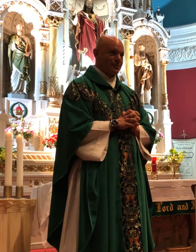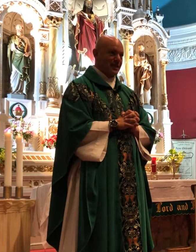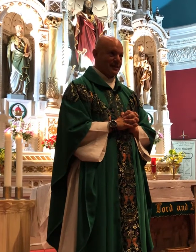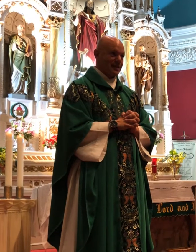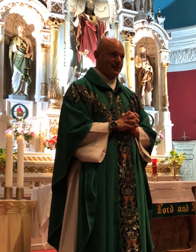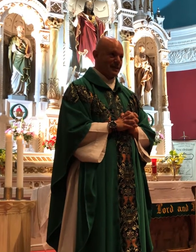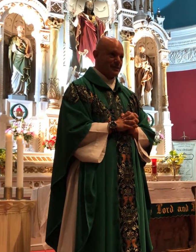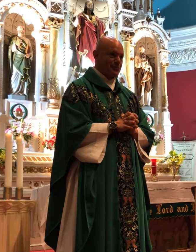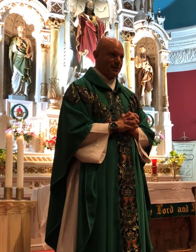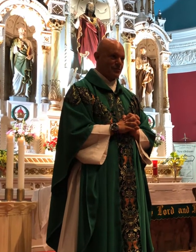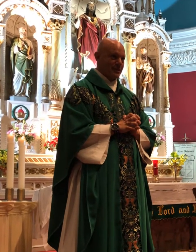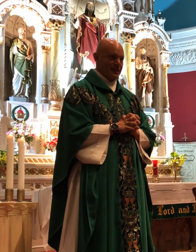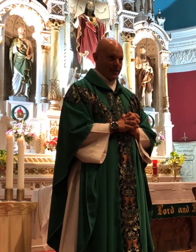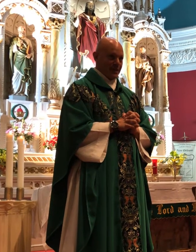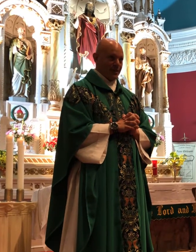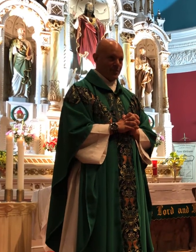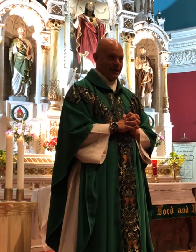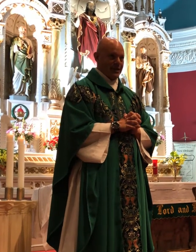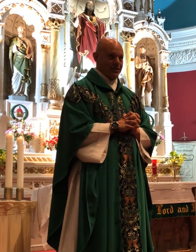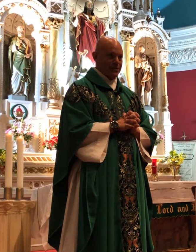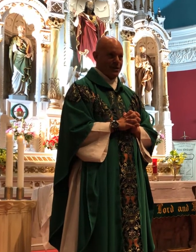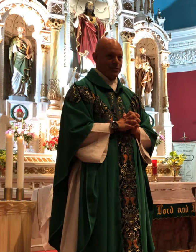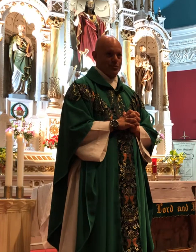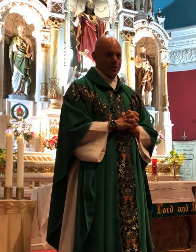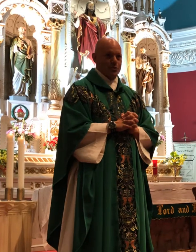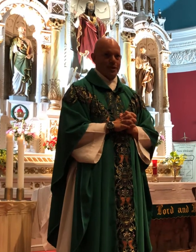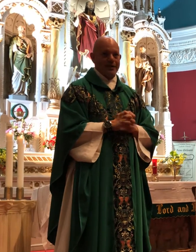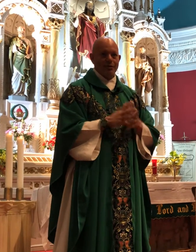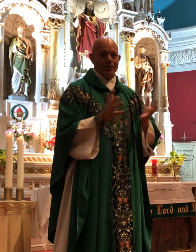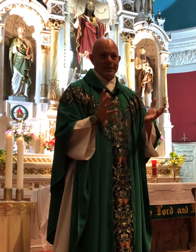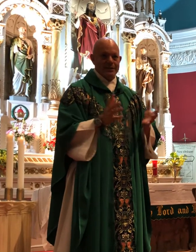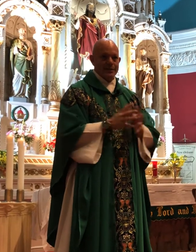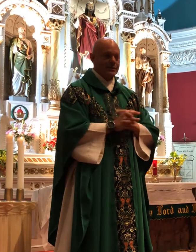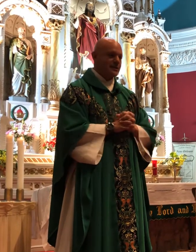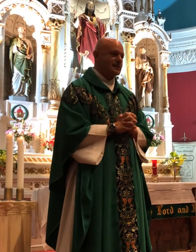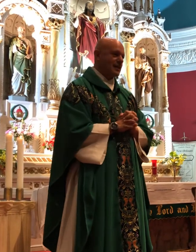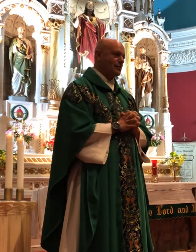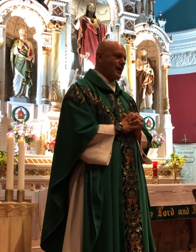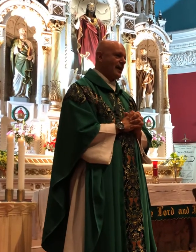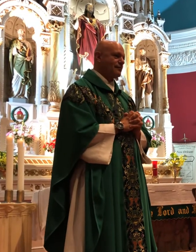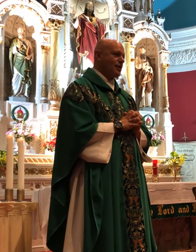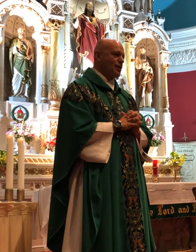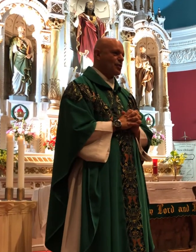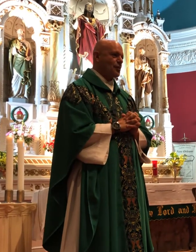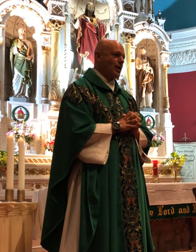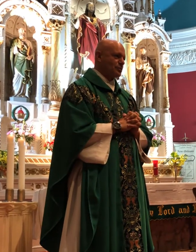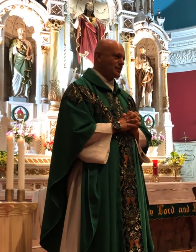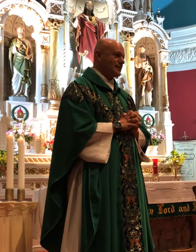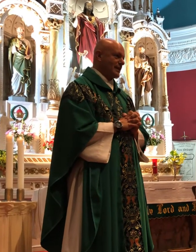normal, and that especially we can continue to have all the activities that we have